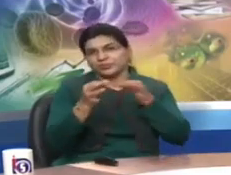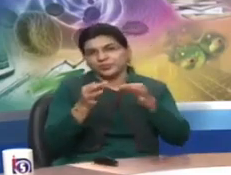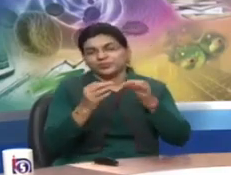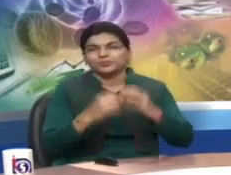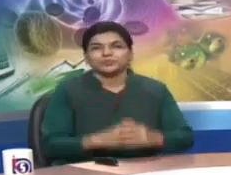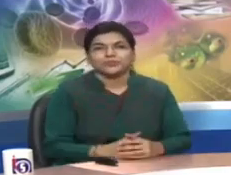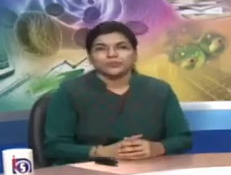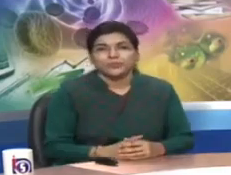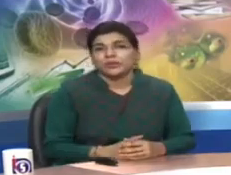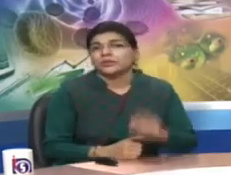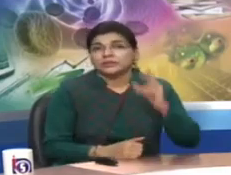education do for us?